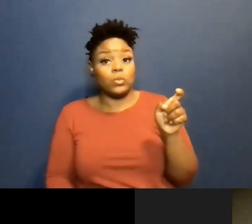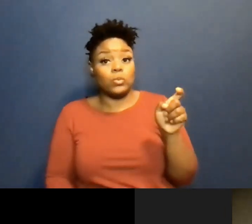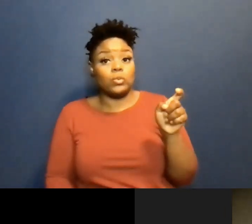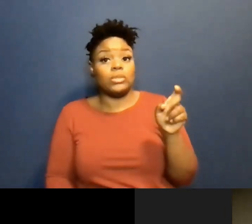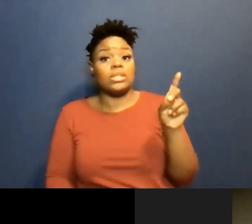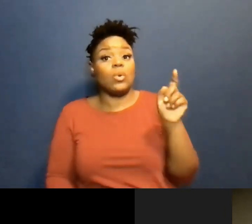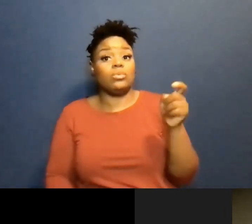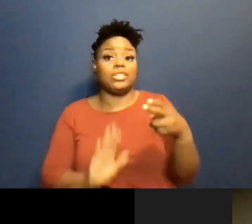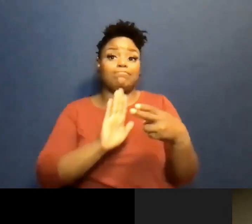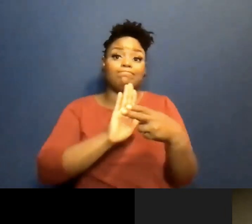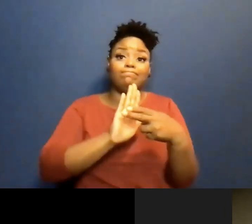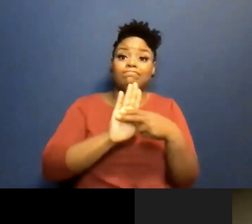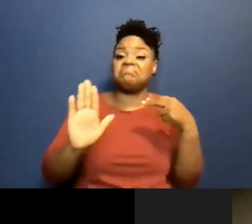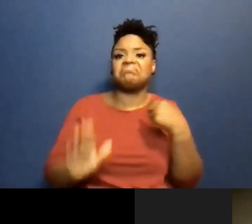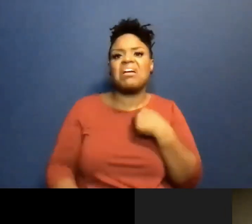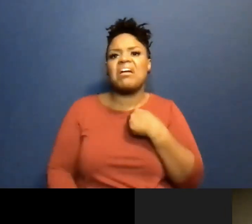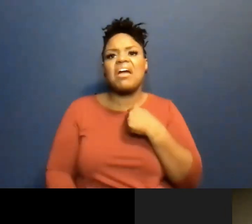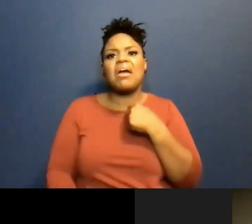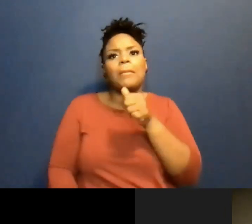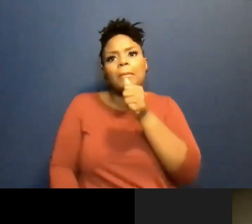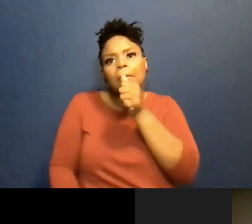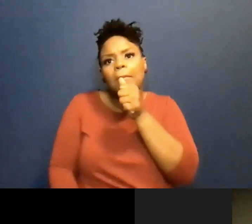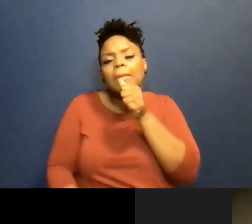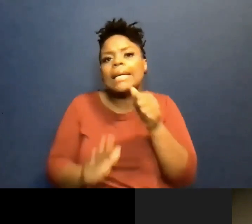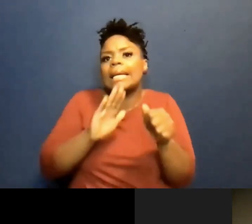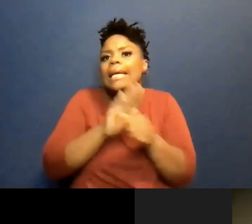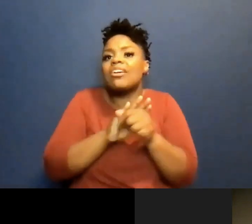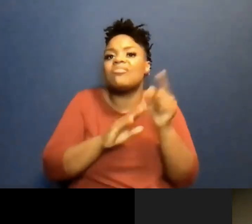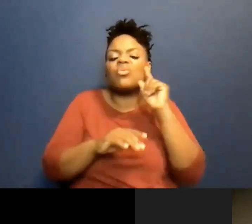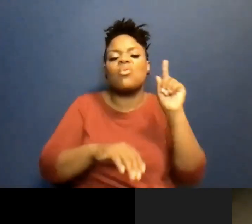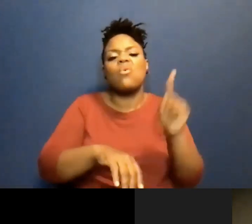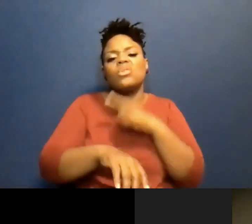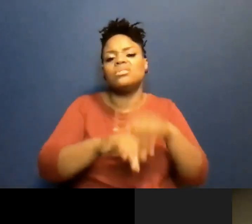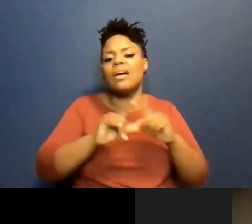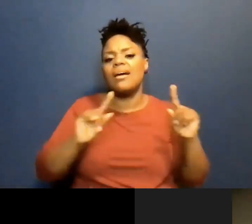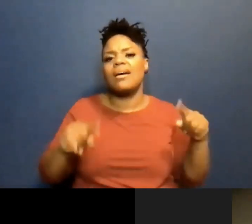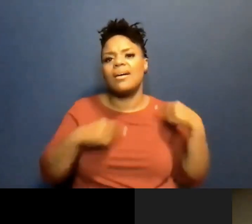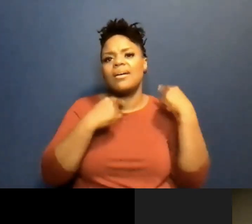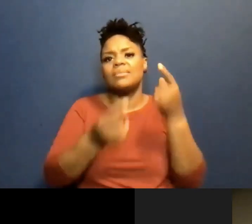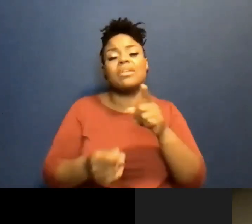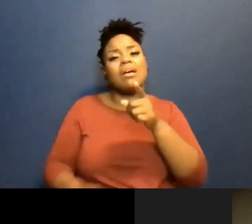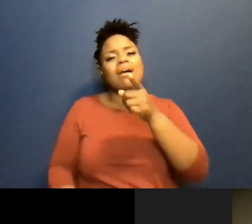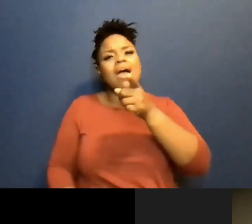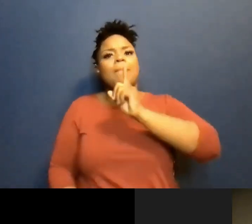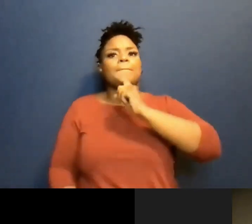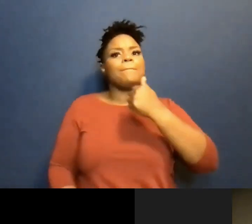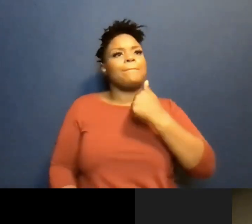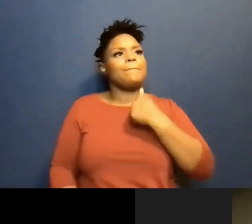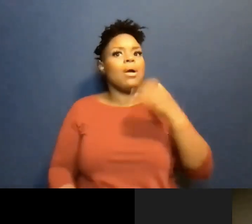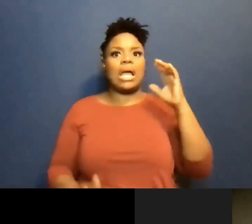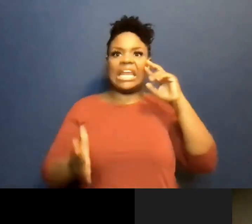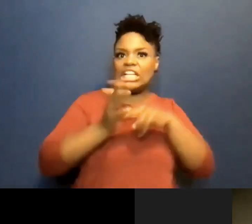very long time. Not because I was trying to hide it, but because I didn't feel like I was welcome to share it in any way